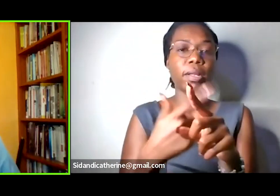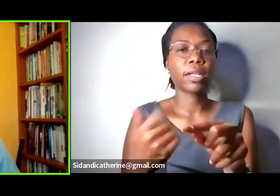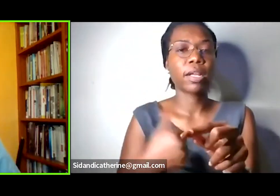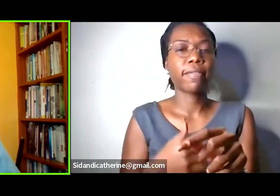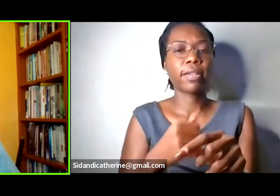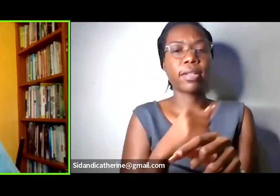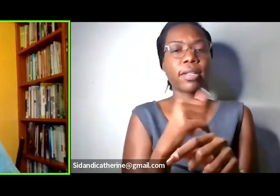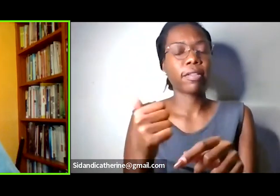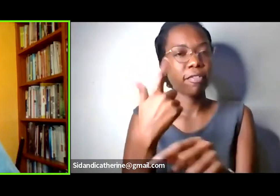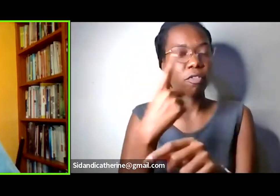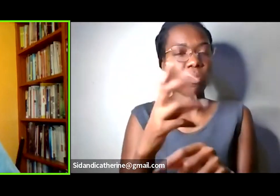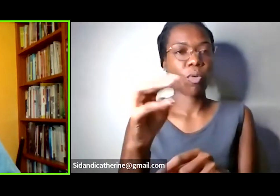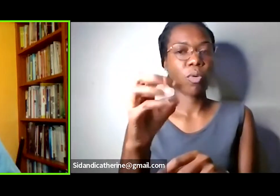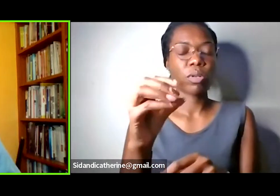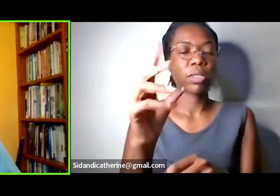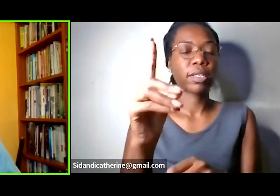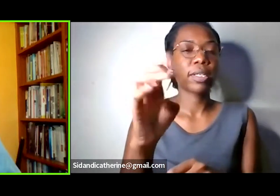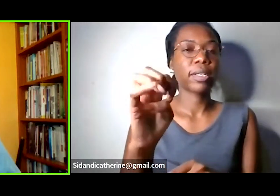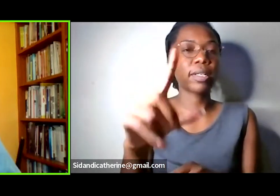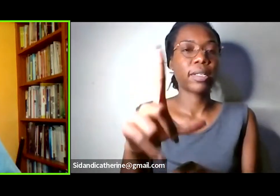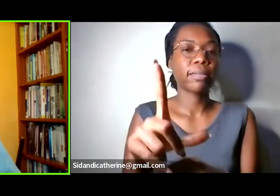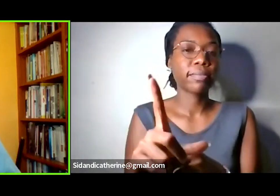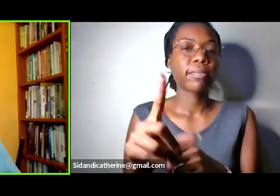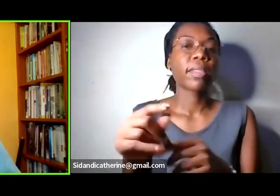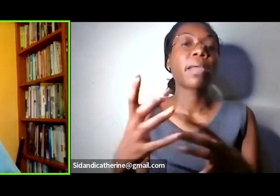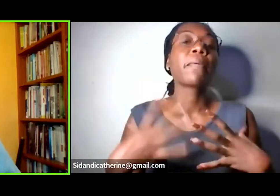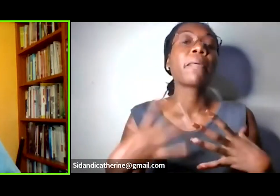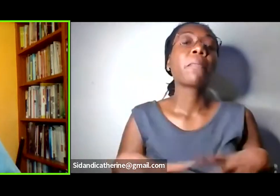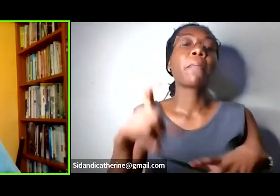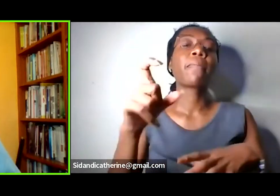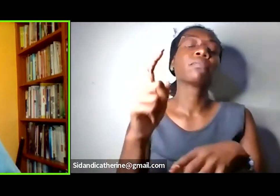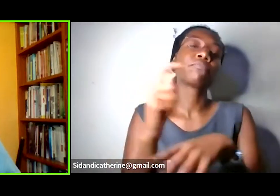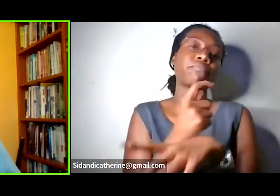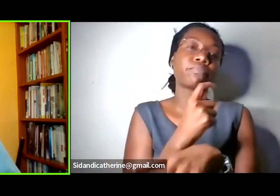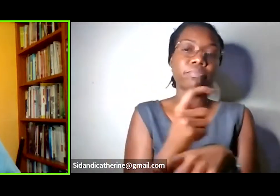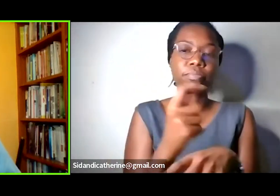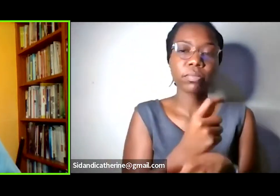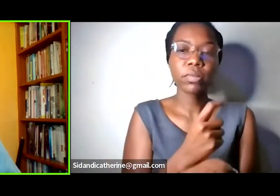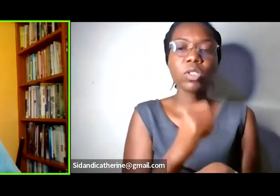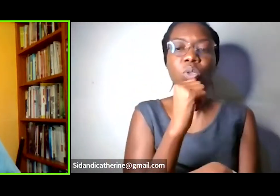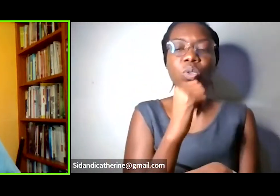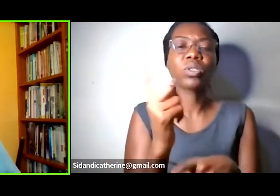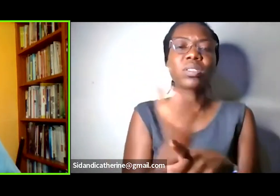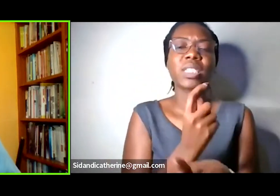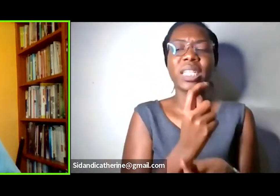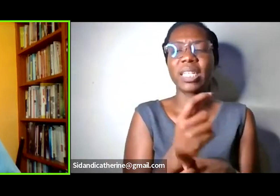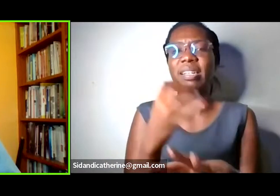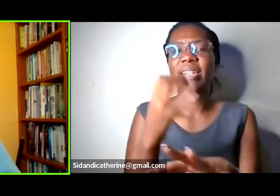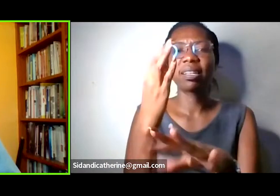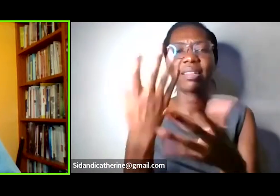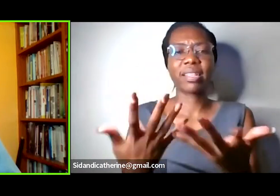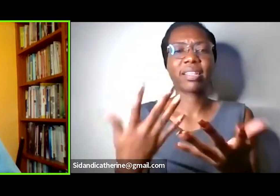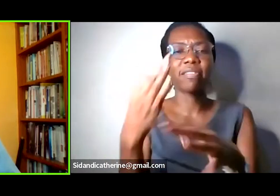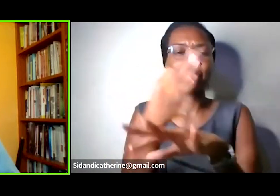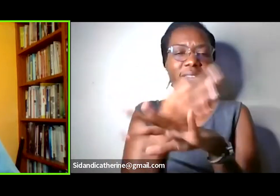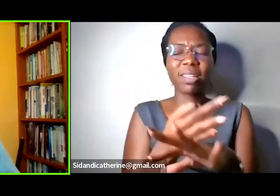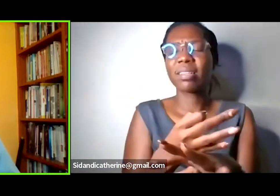much. I'm imagining the role of soft skills in this conversation. What can you